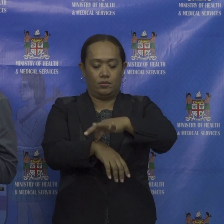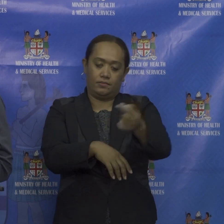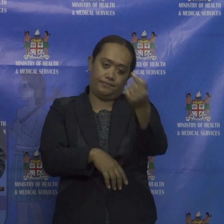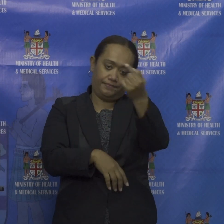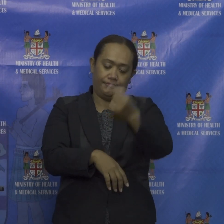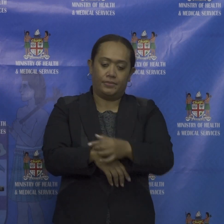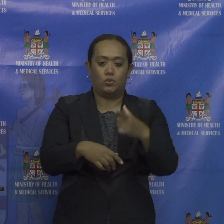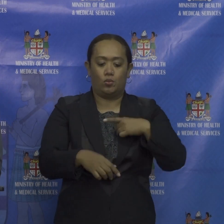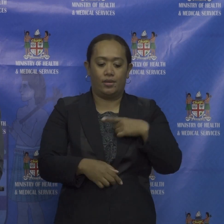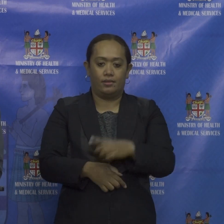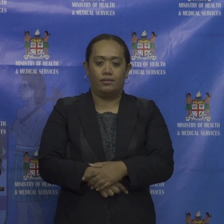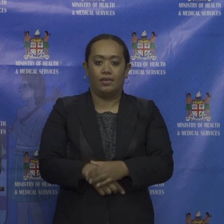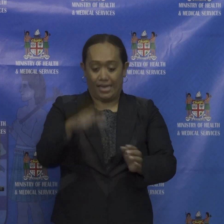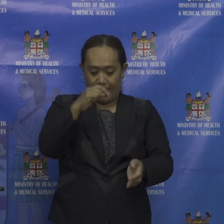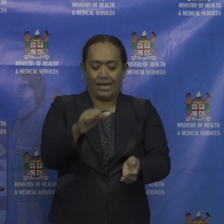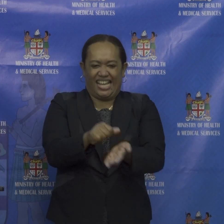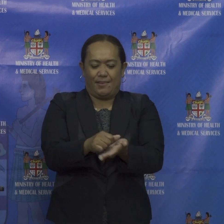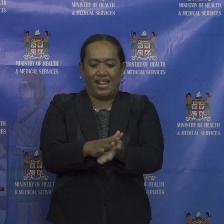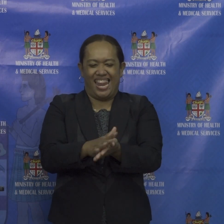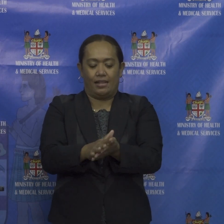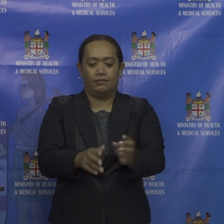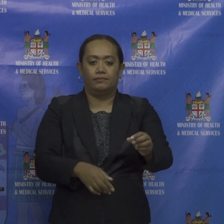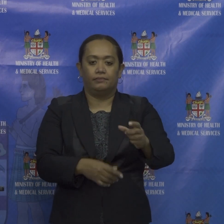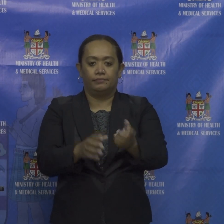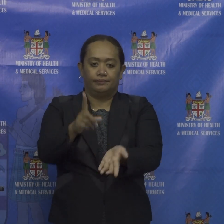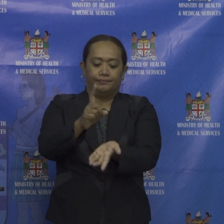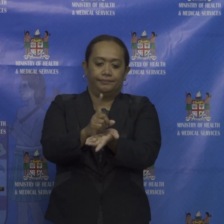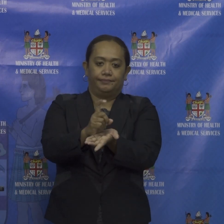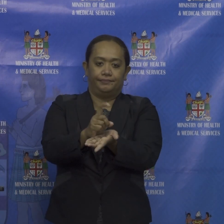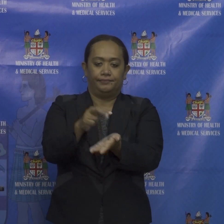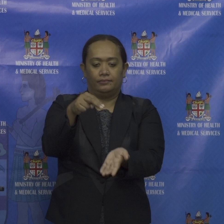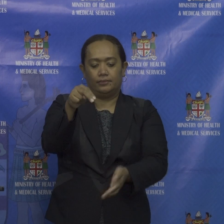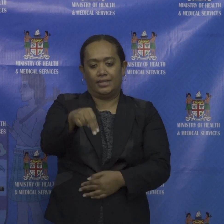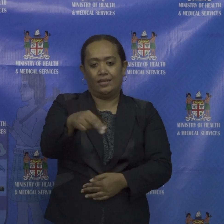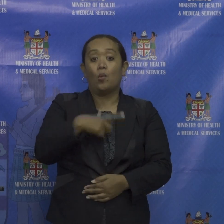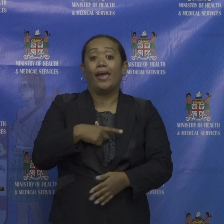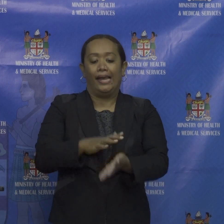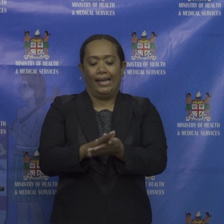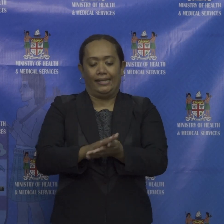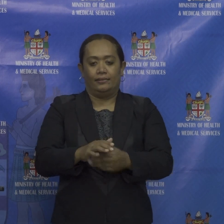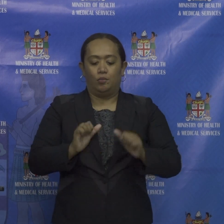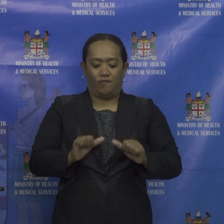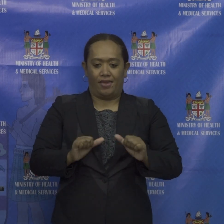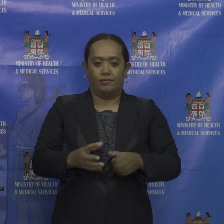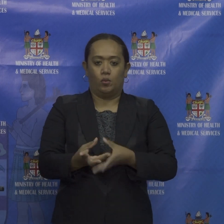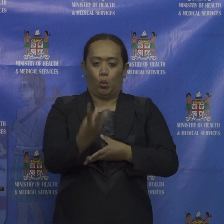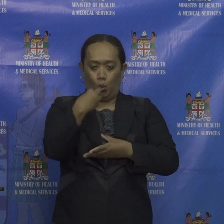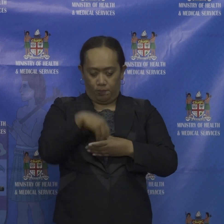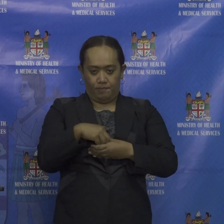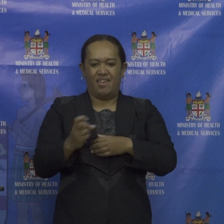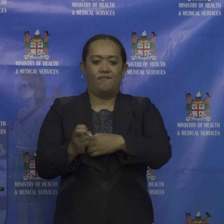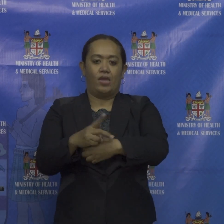that we can make sure that at least the person can keep themselves clean at all times and prevent themselves from acquiring any virus.